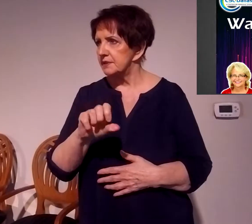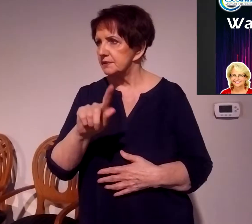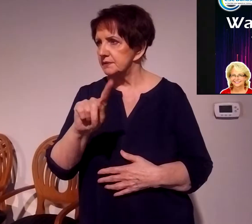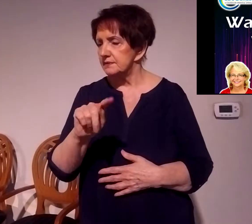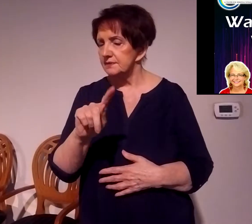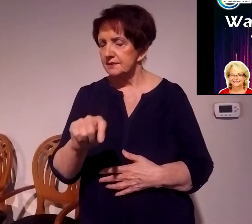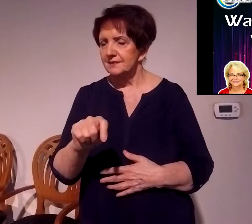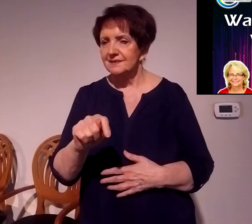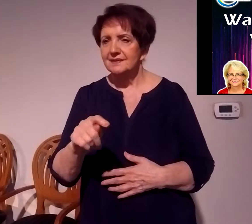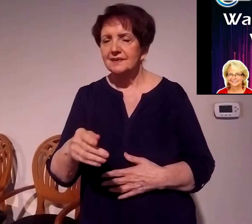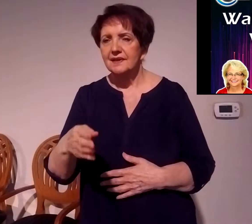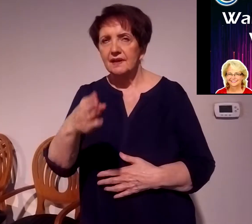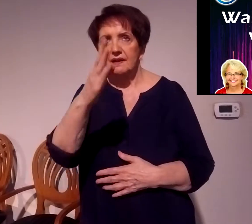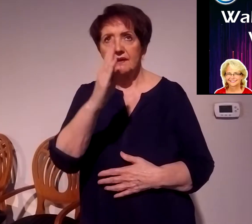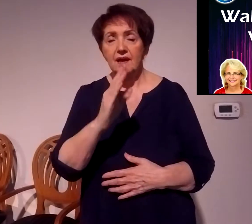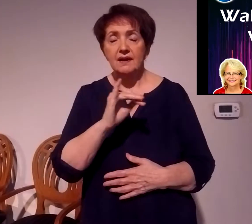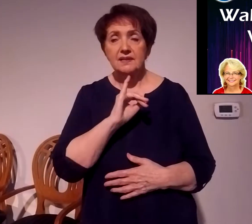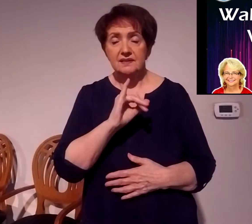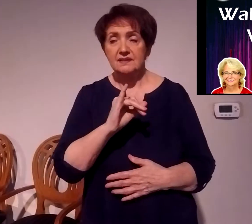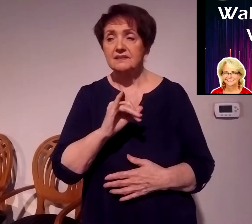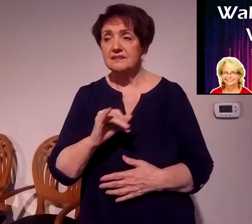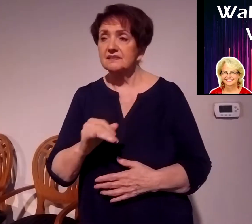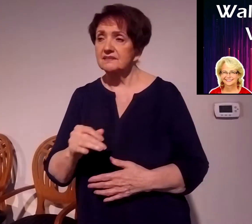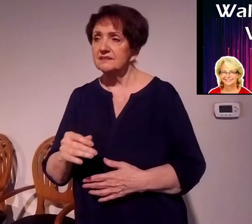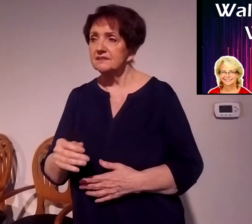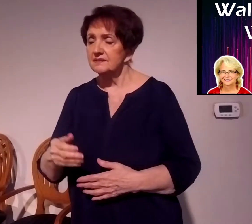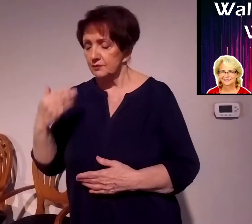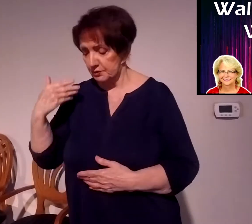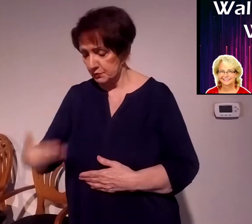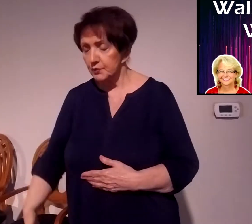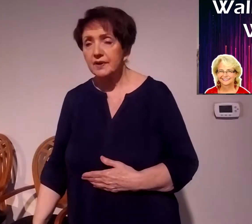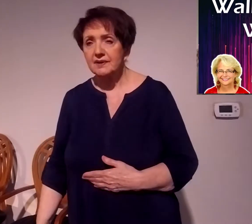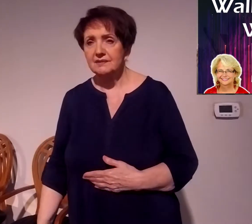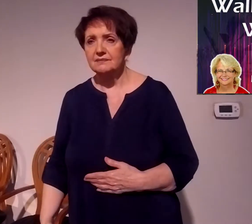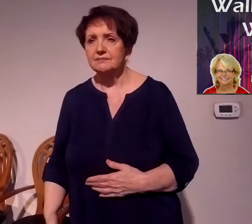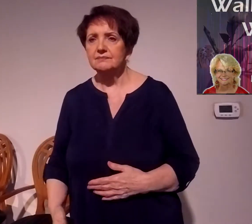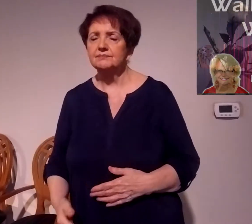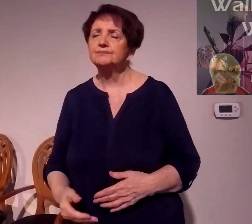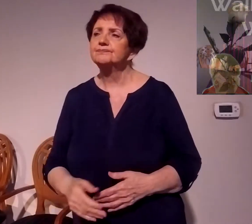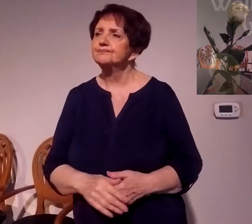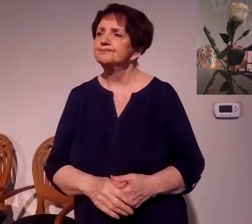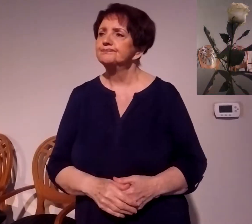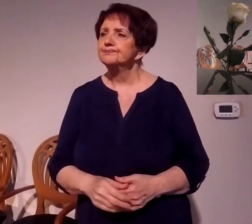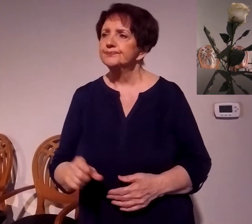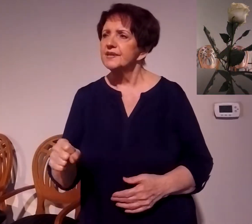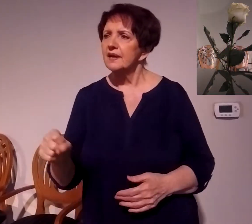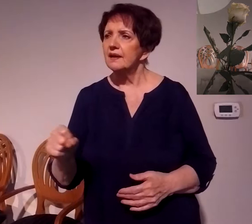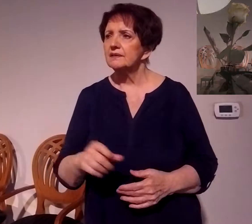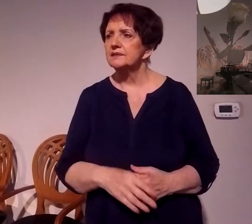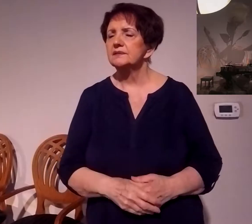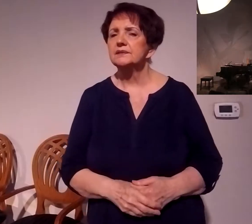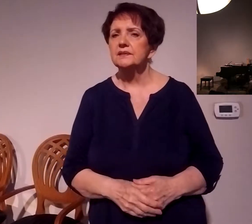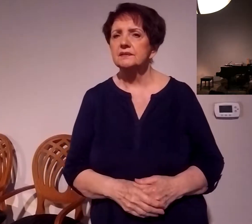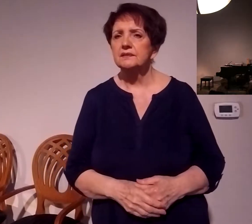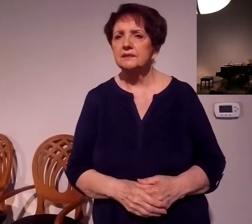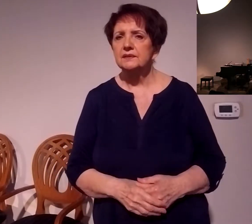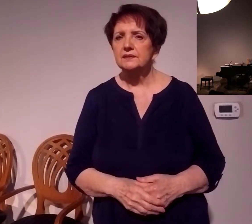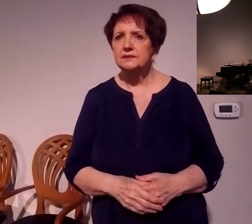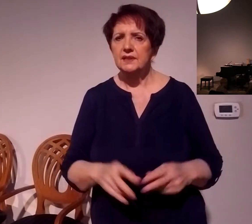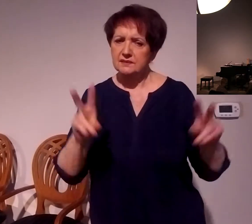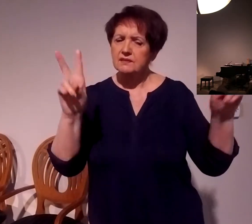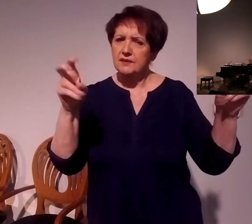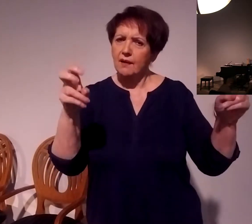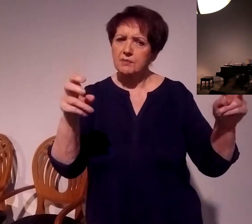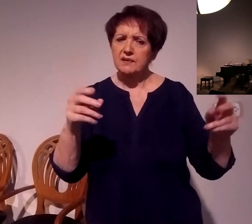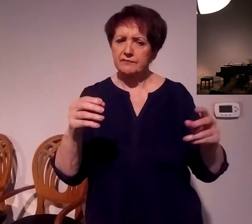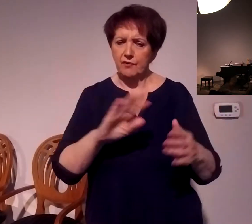God is. Where I am, God is. Yeah, and so that's our whole topic for